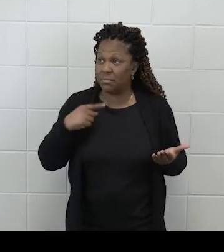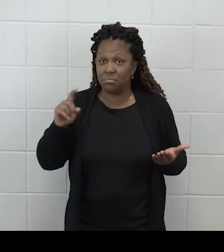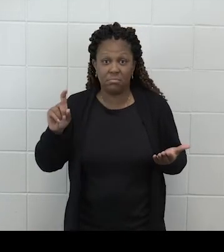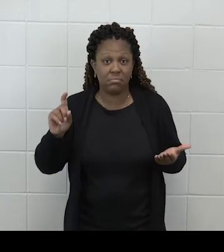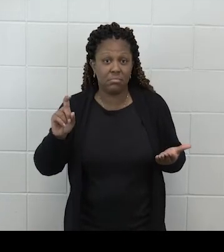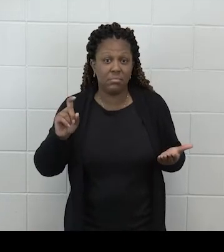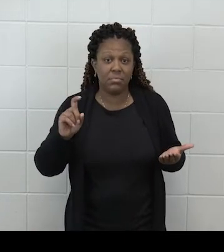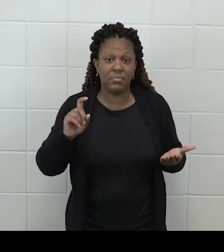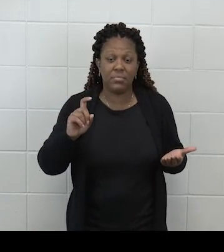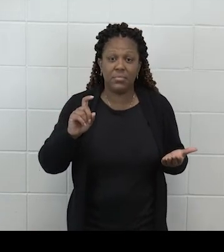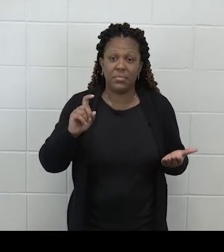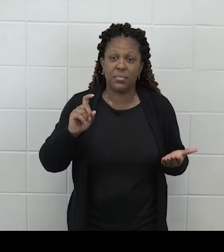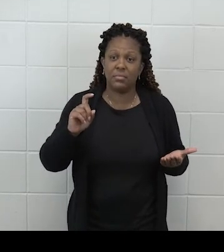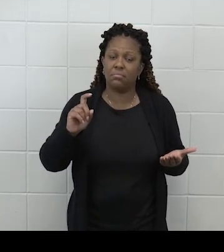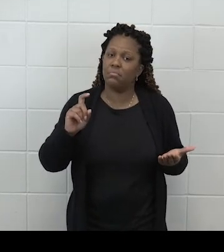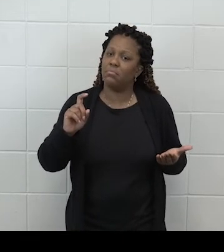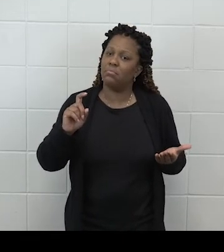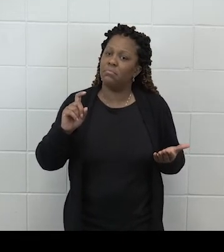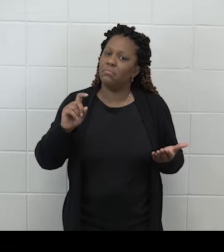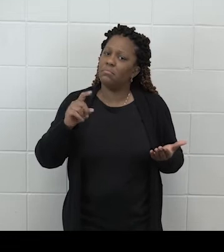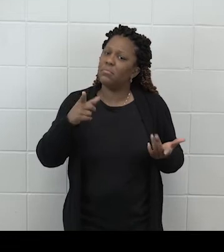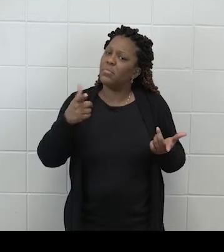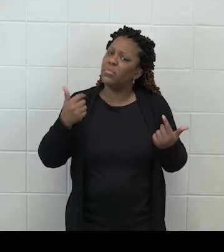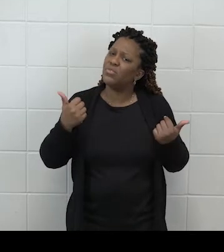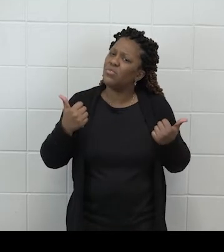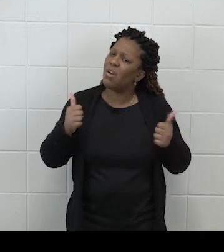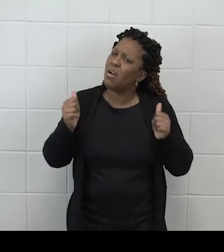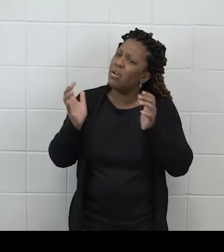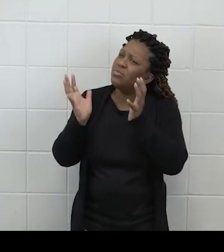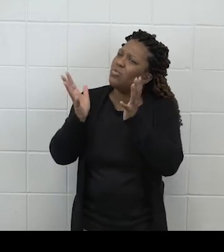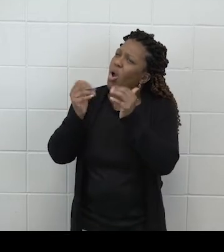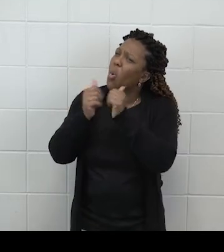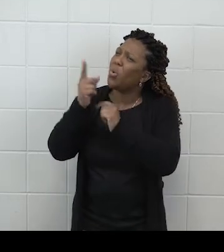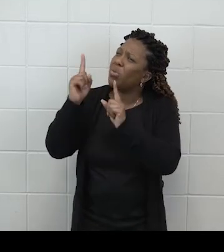I've been trying to speak with you for a really long time now.